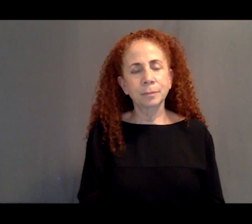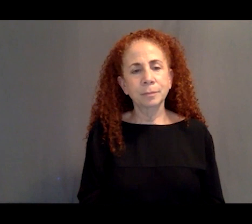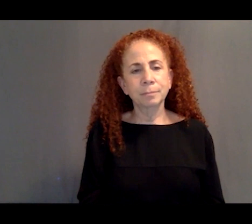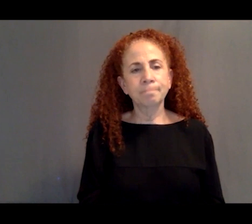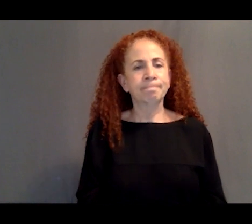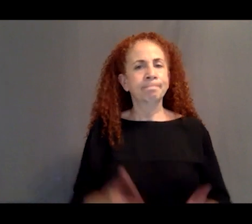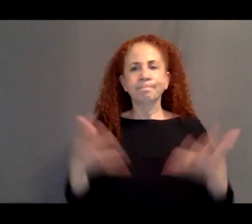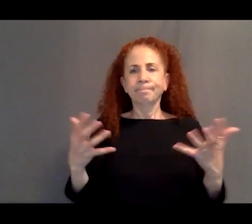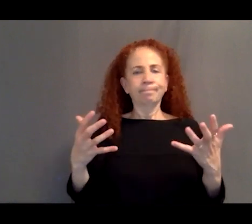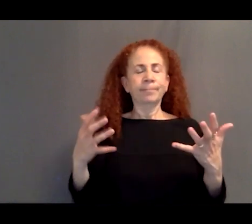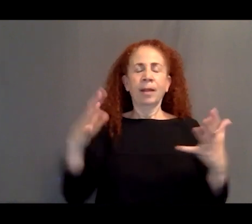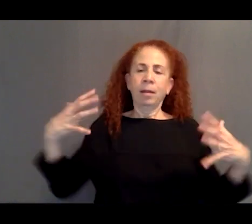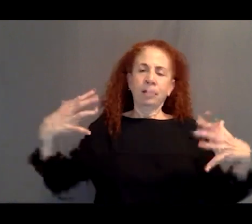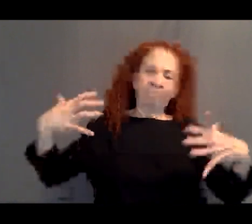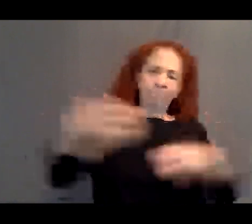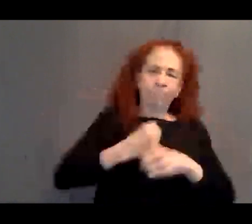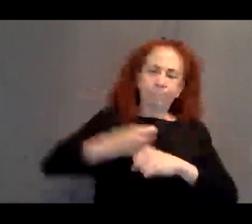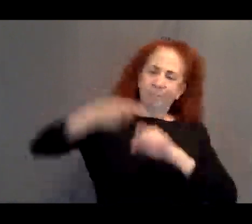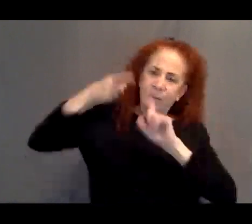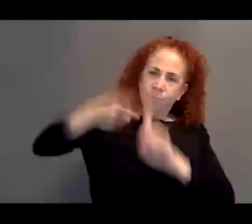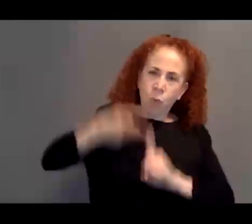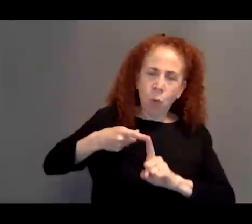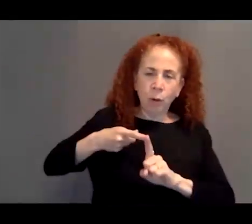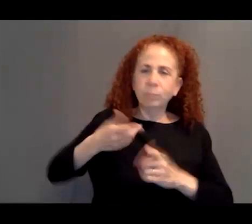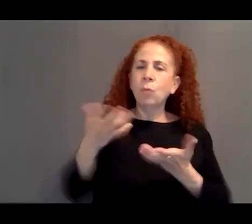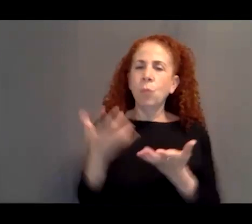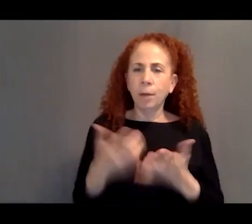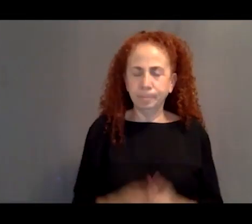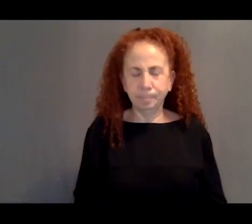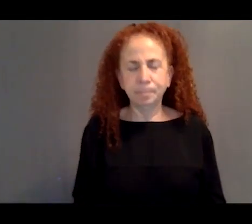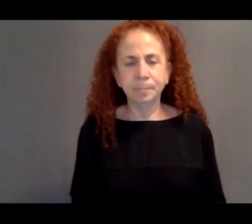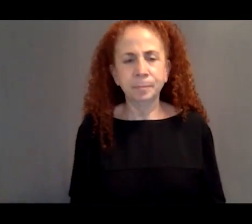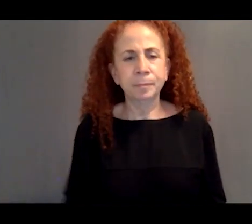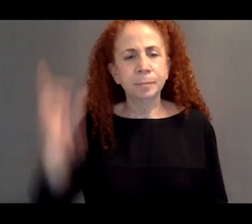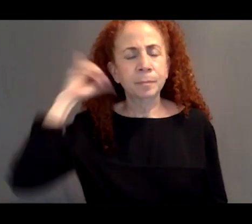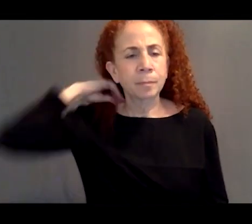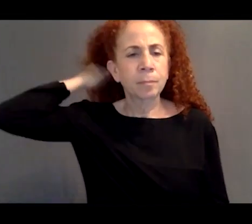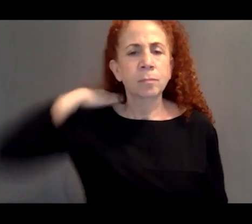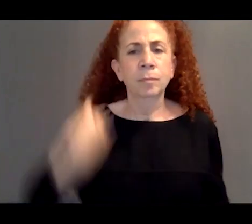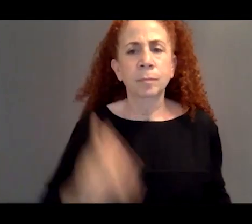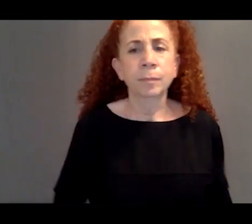what can we draw from all of this? And just to summarize,